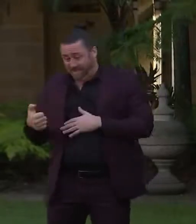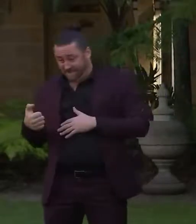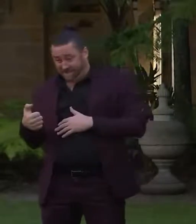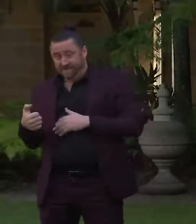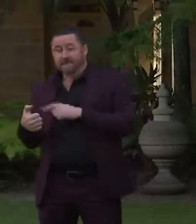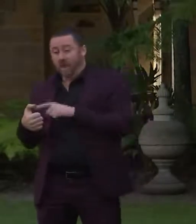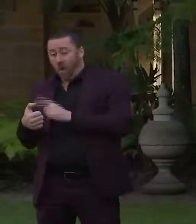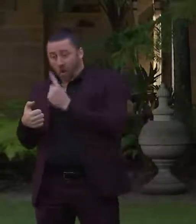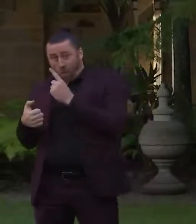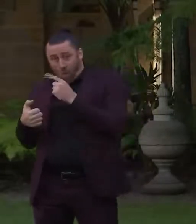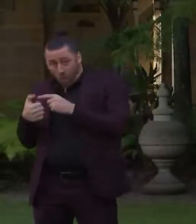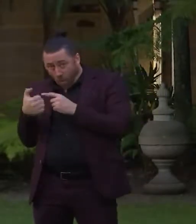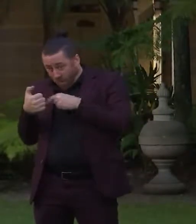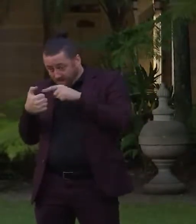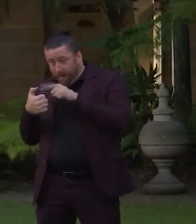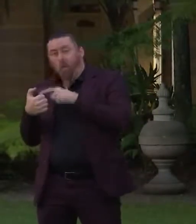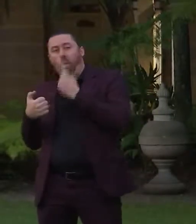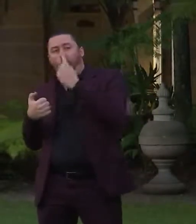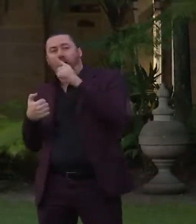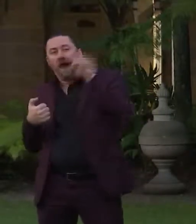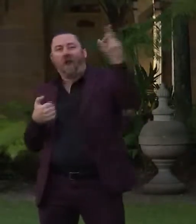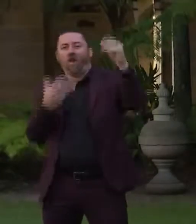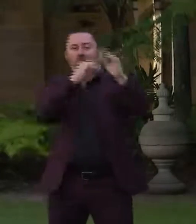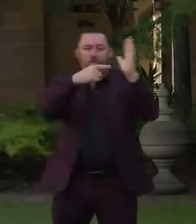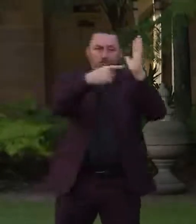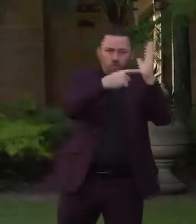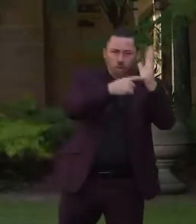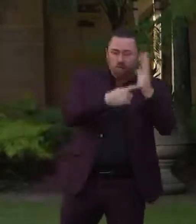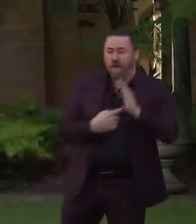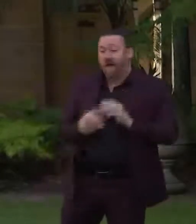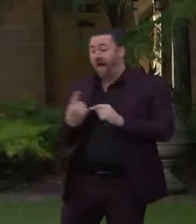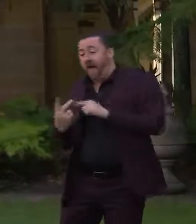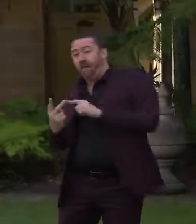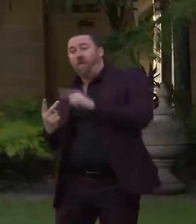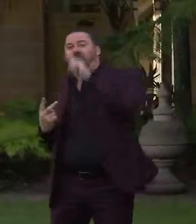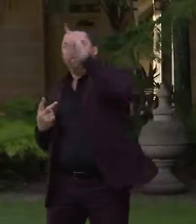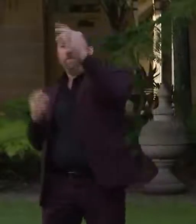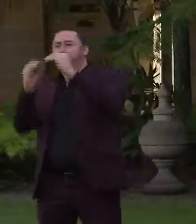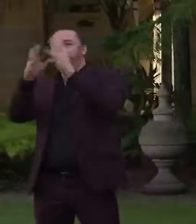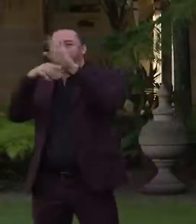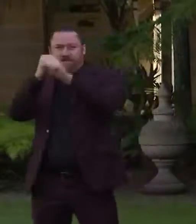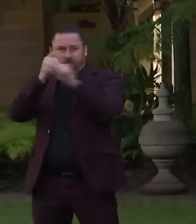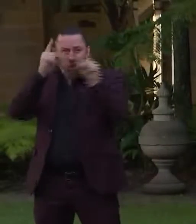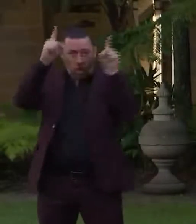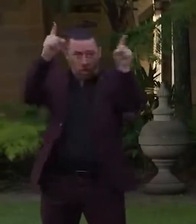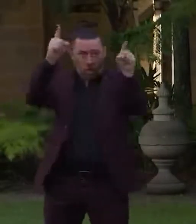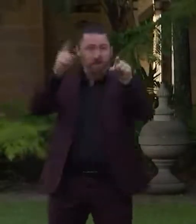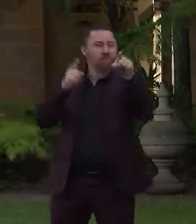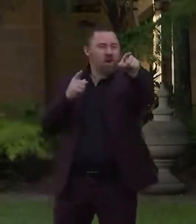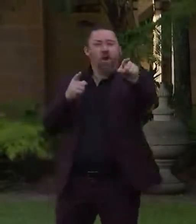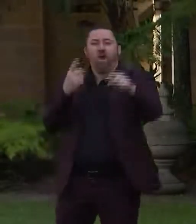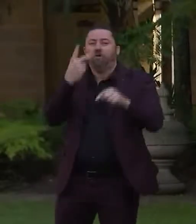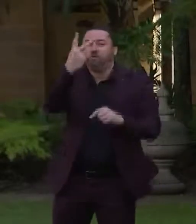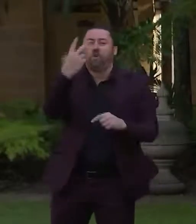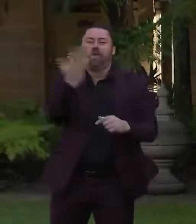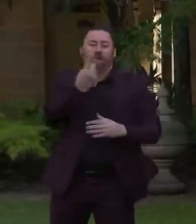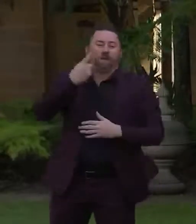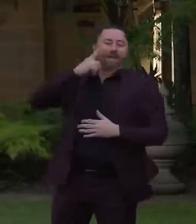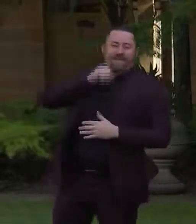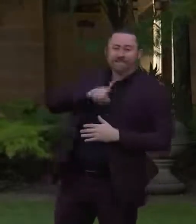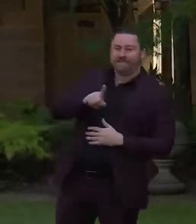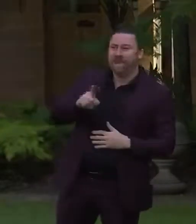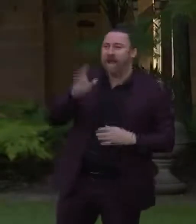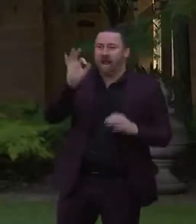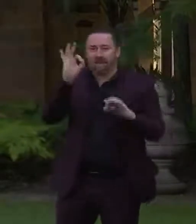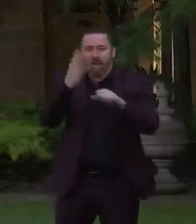has been admitted to Toowoomba Hospital and the other to Bundaberg Hospital. Yes, Yes, yeah. There's